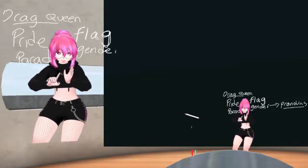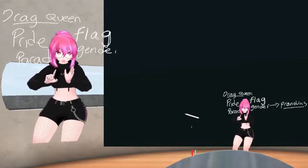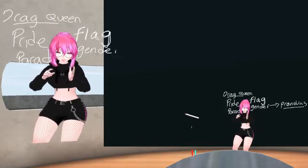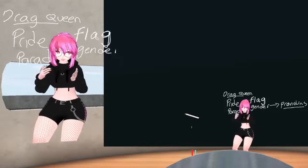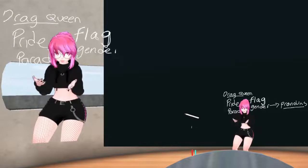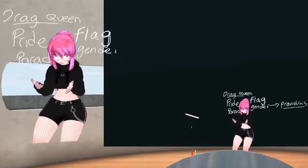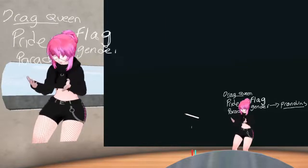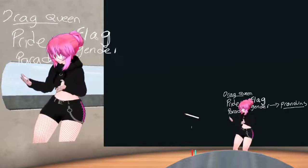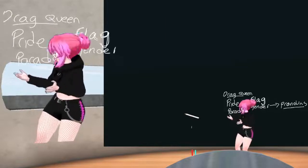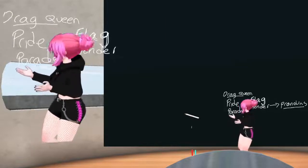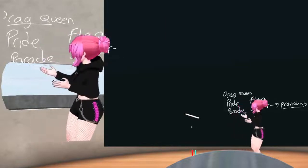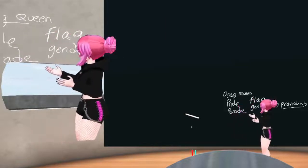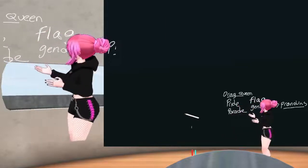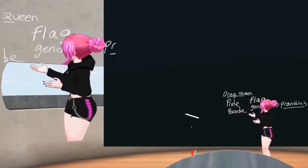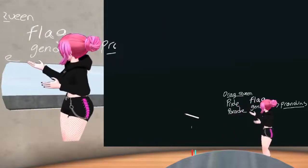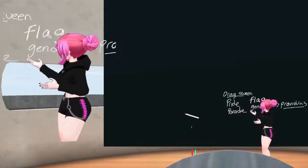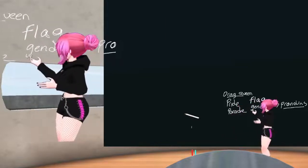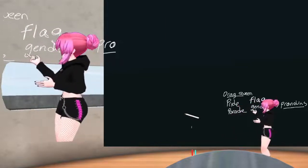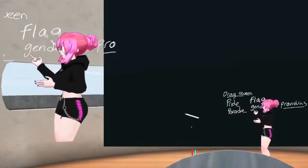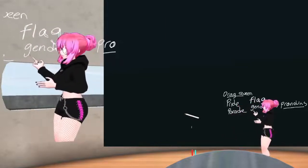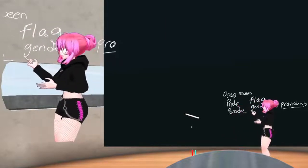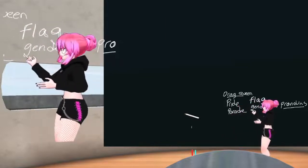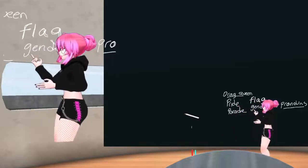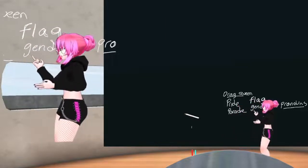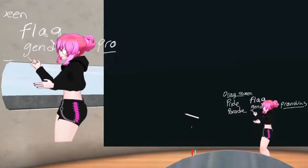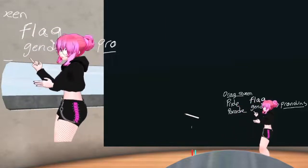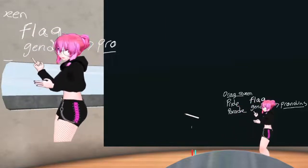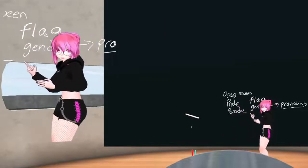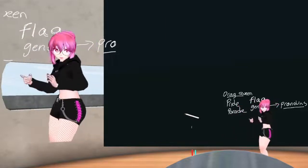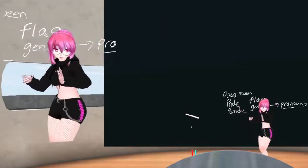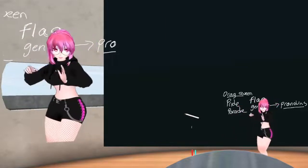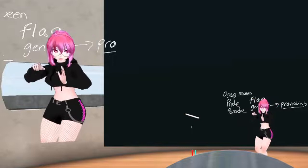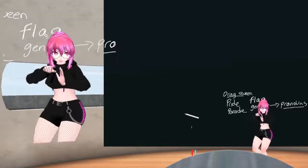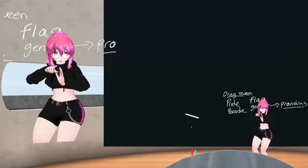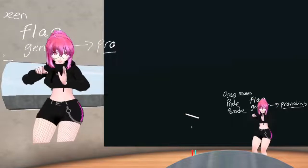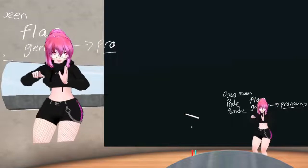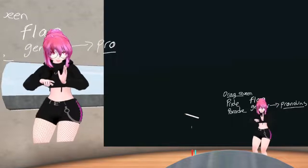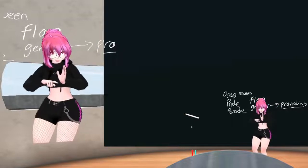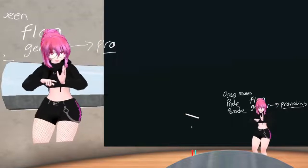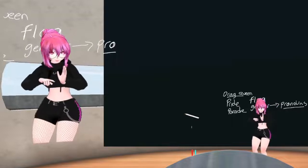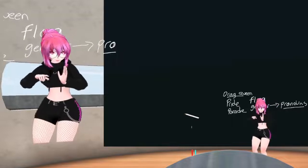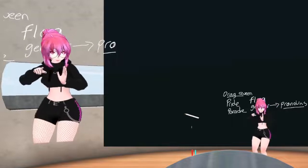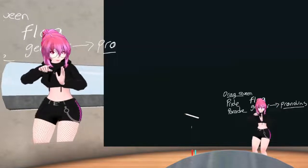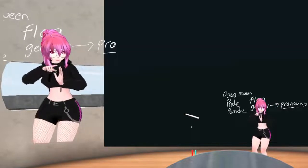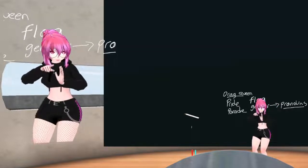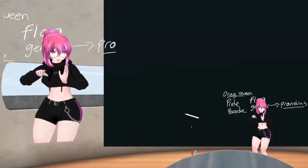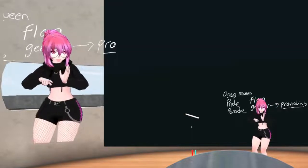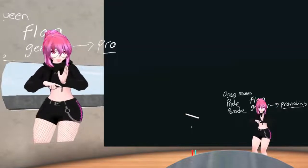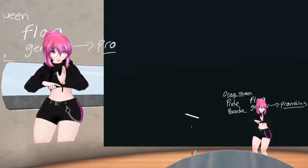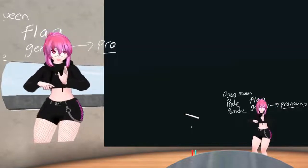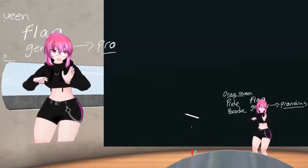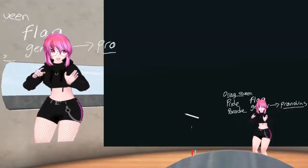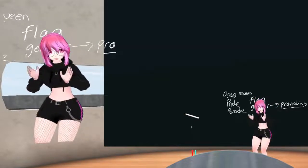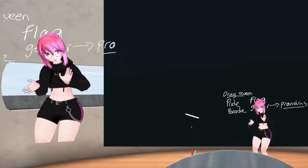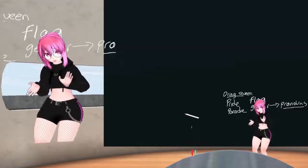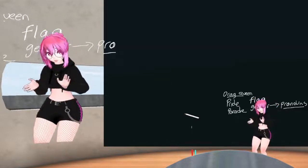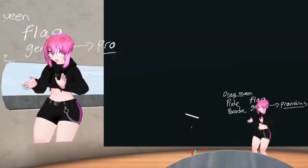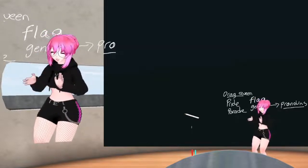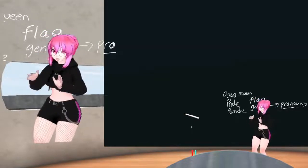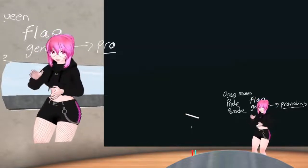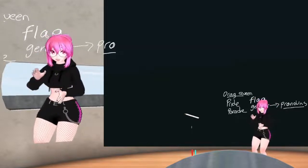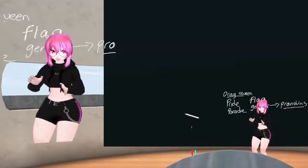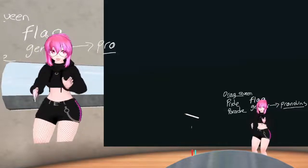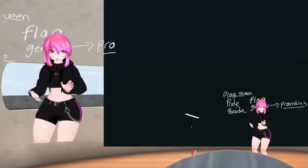That's identity. And the thing we tried is a G. So you're saying G for identity,